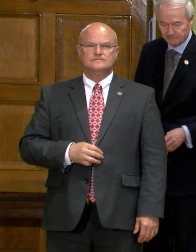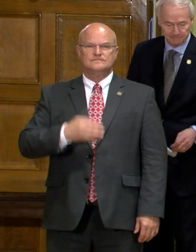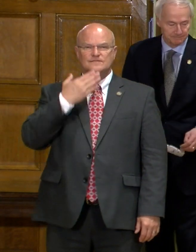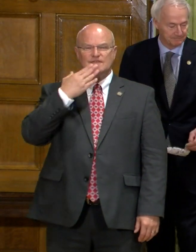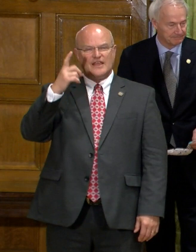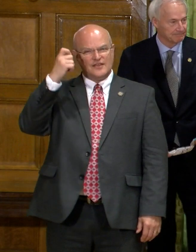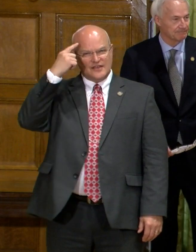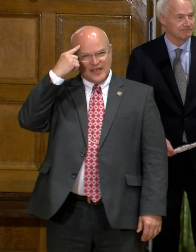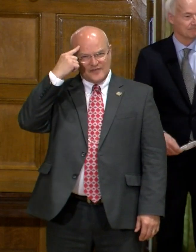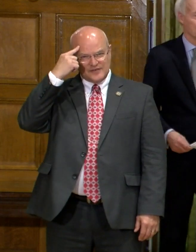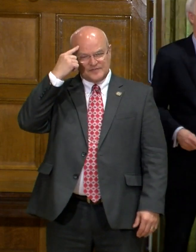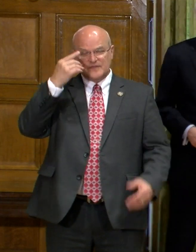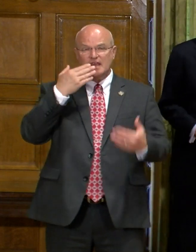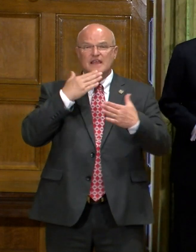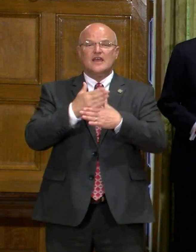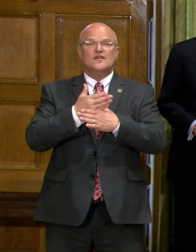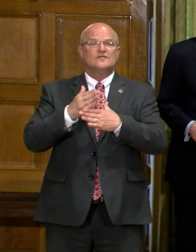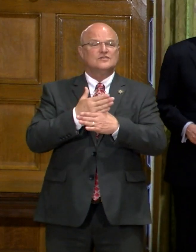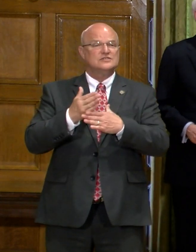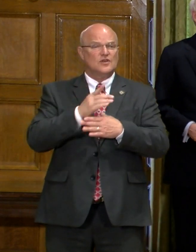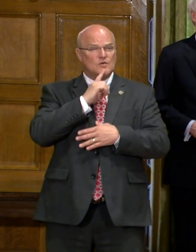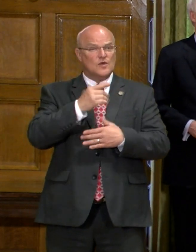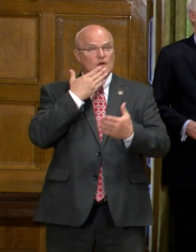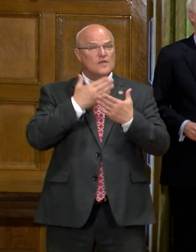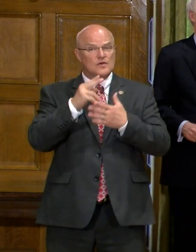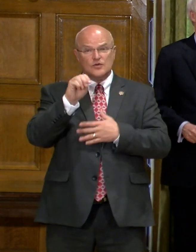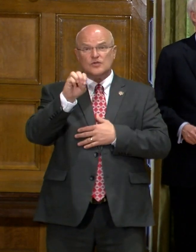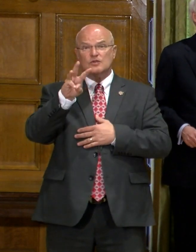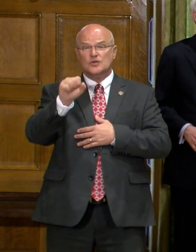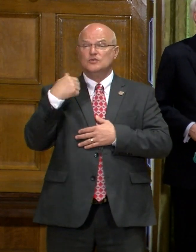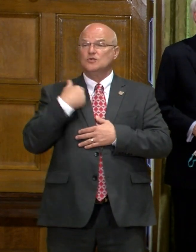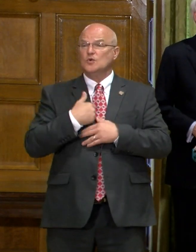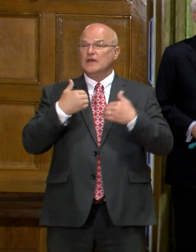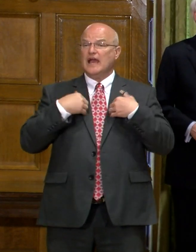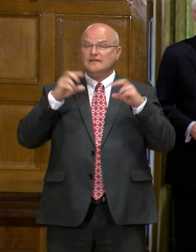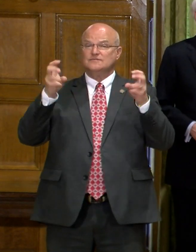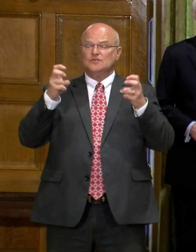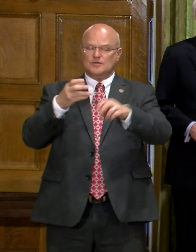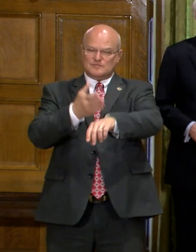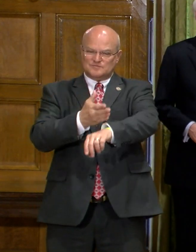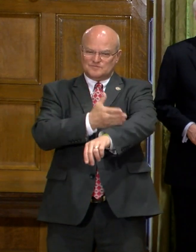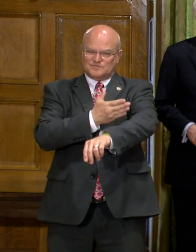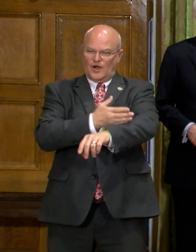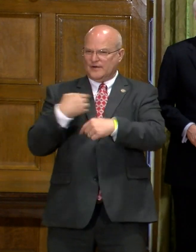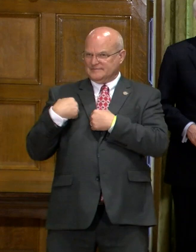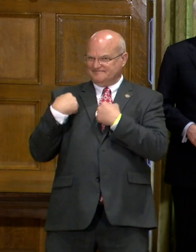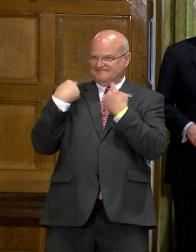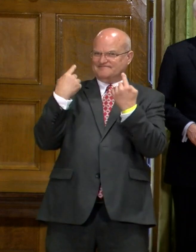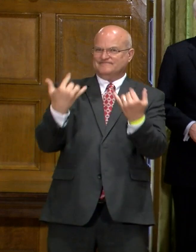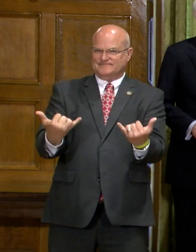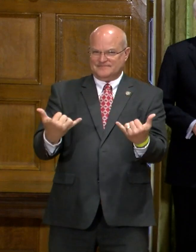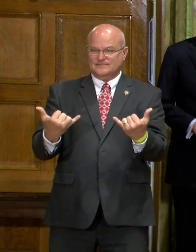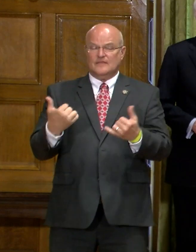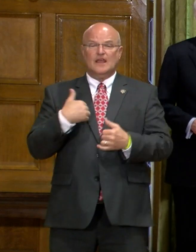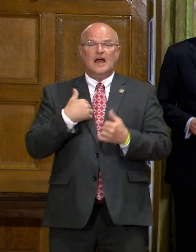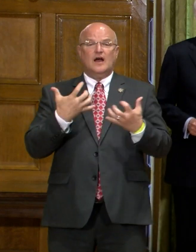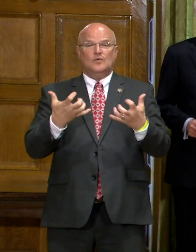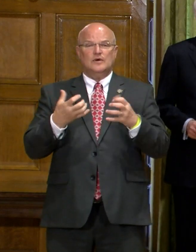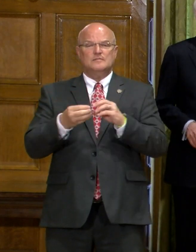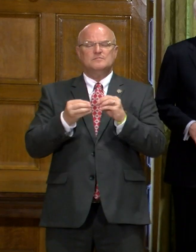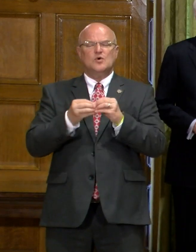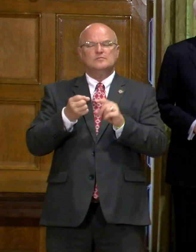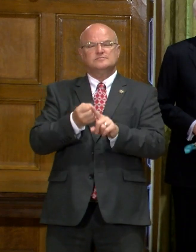Thank you, Governor, and thanks for sharing really the good news that we have in terms of our progress up to this point. I'd like to give a